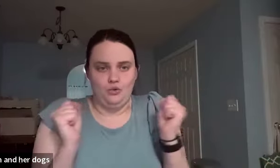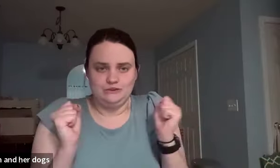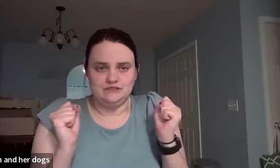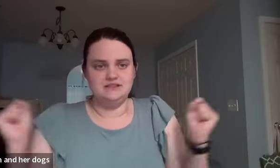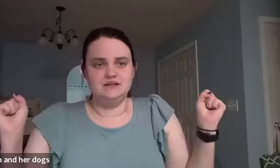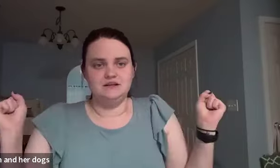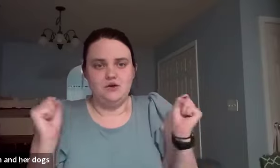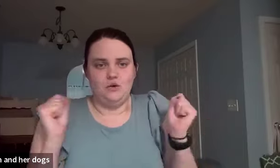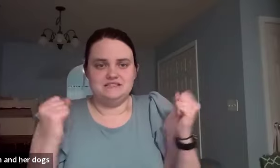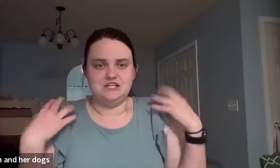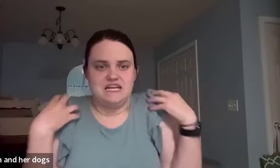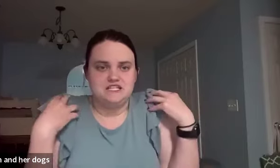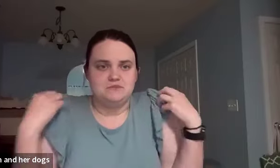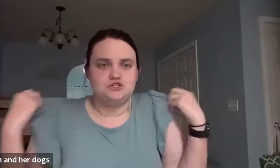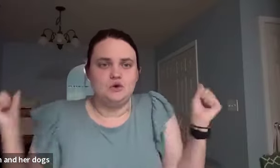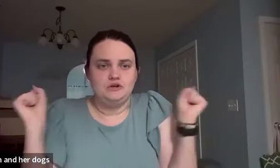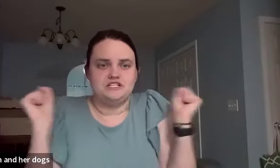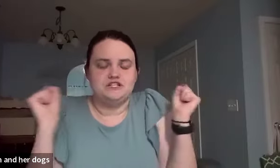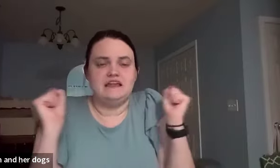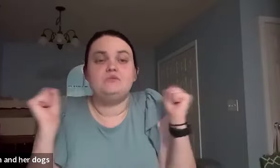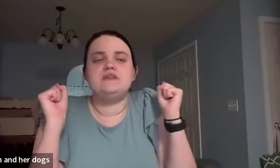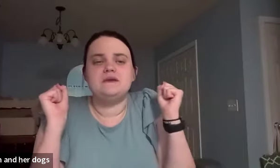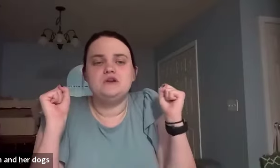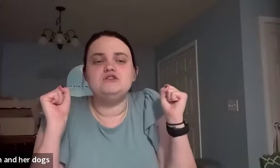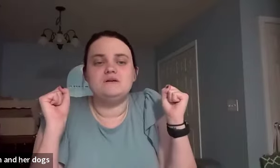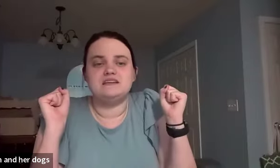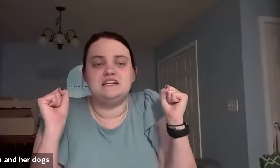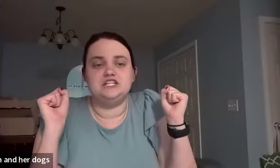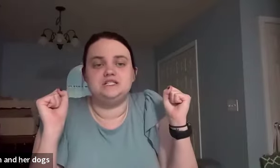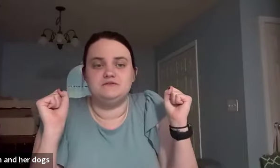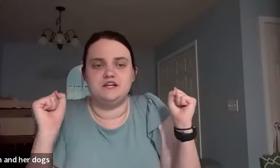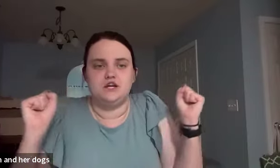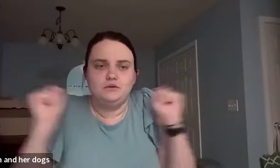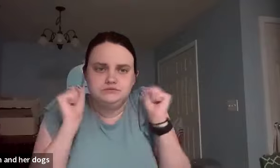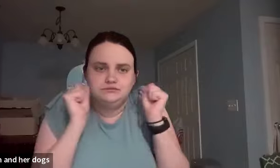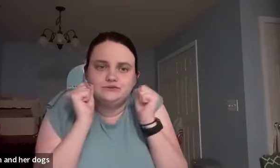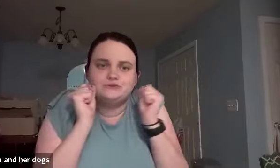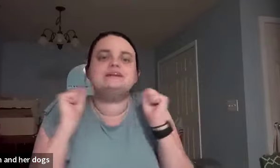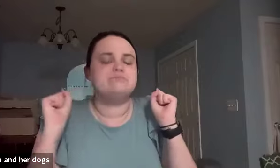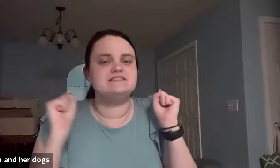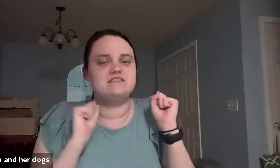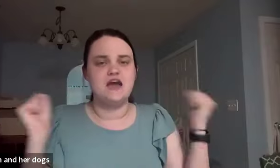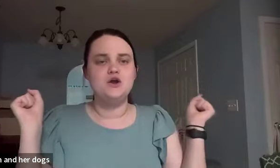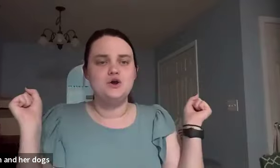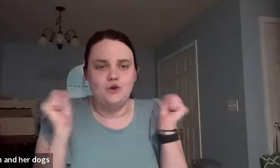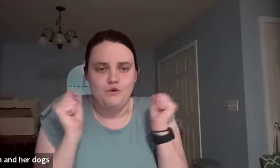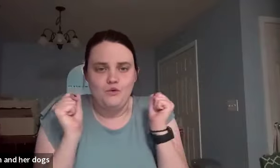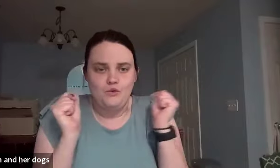cold. Cold. It's like it tense up your shoulders and like think about when you go outside and it's shivering and you go, whoo, it's basically that.